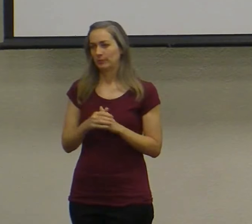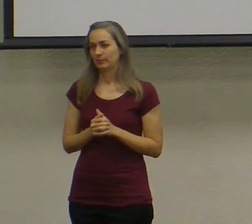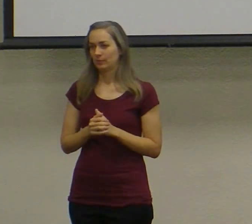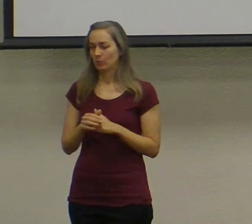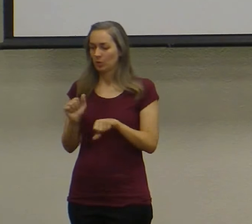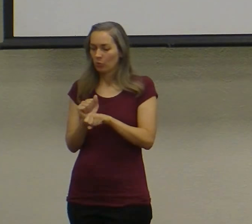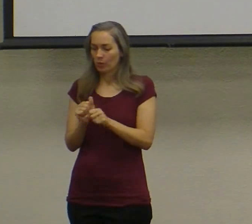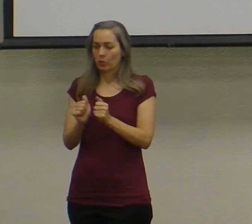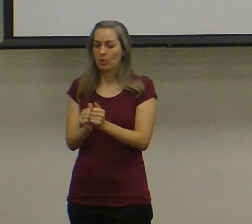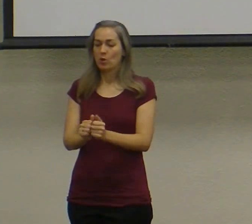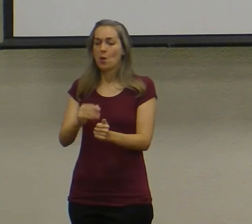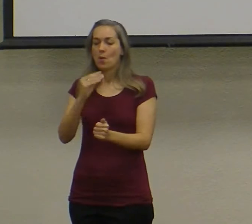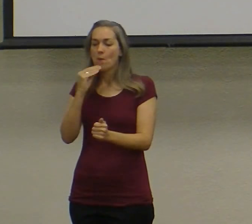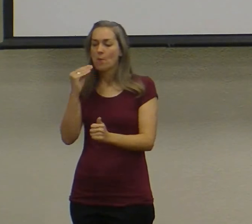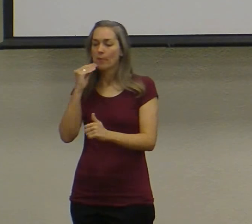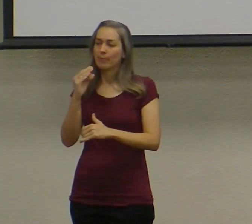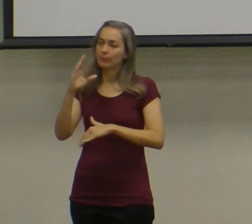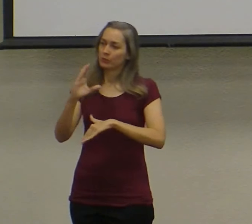home congregation back home.